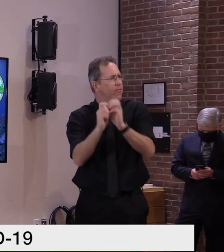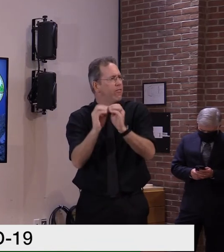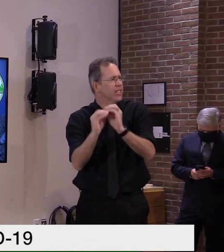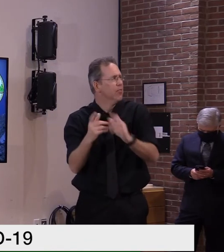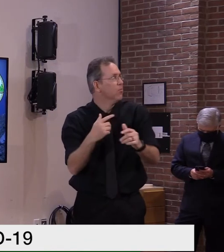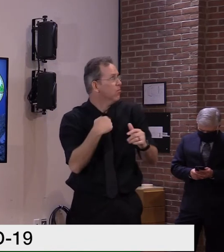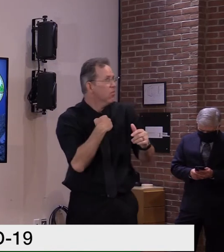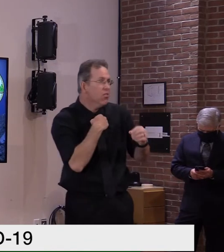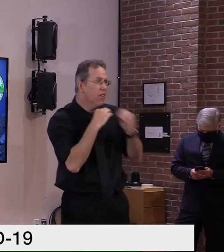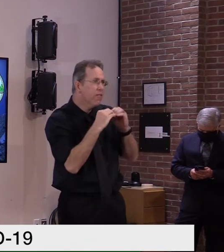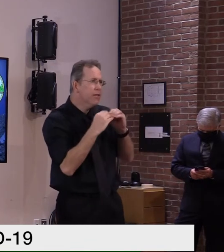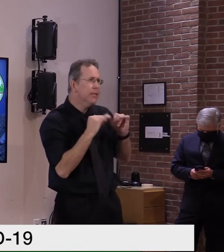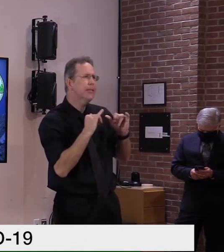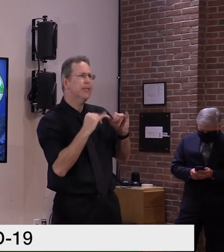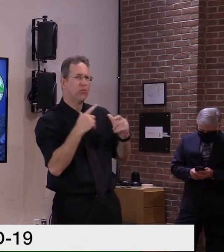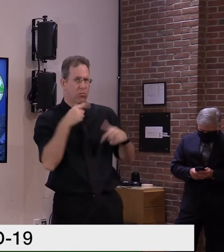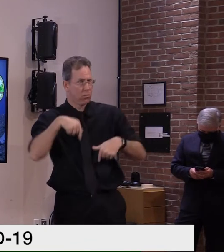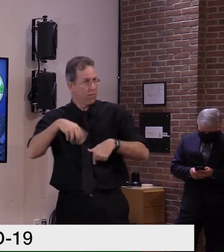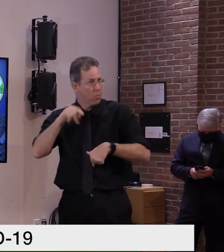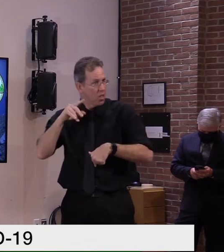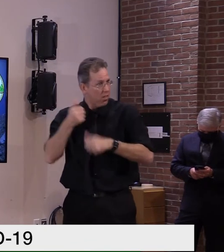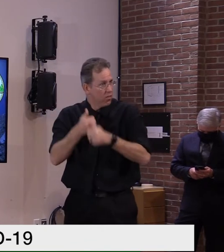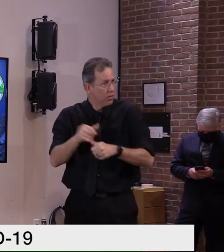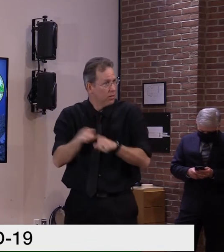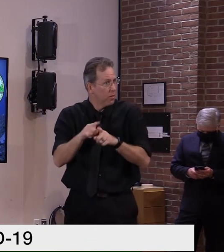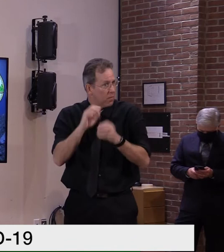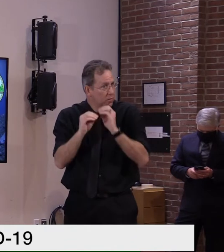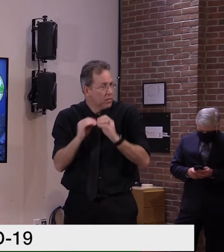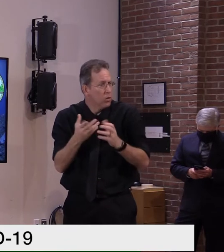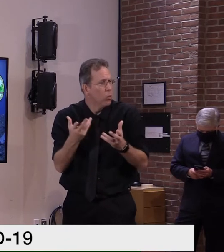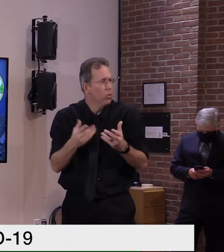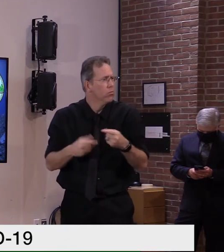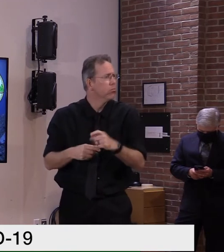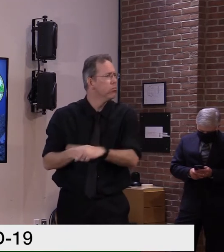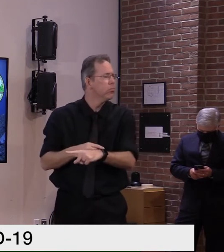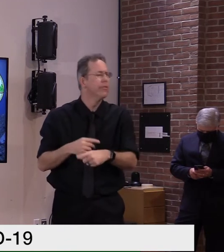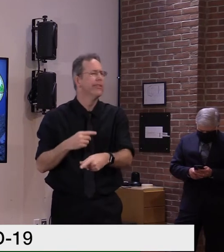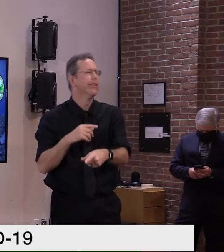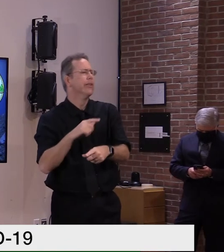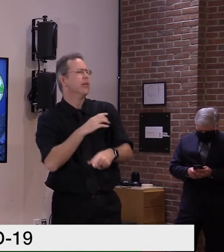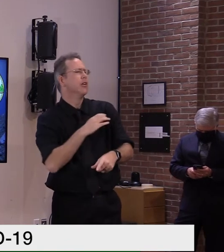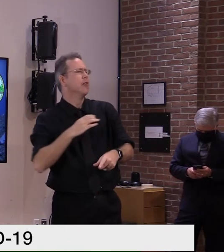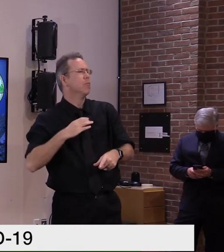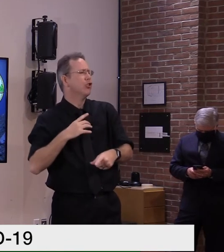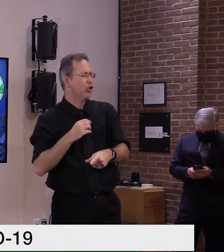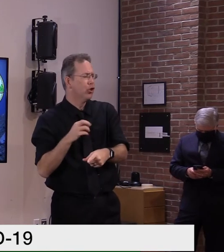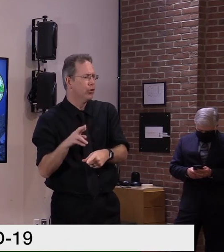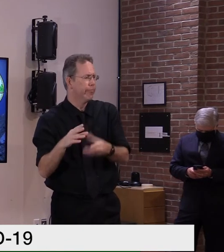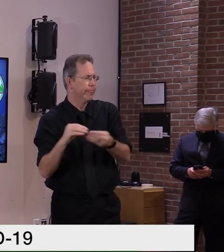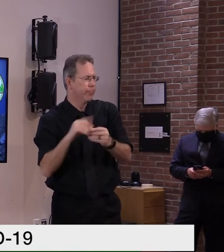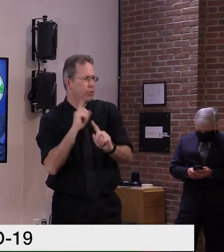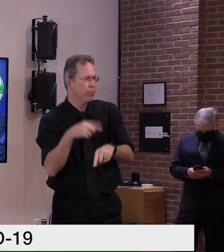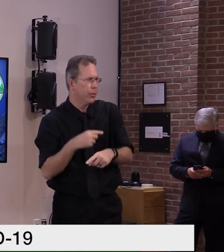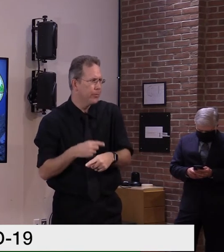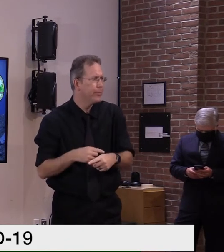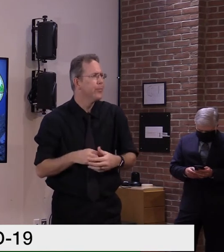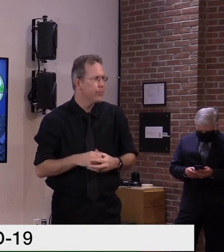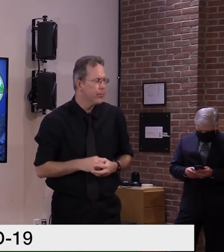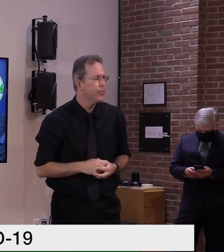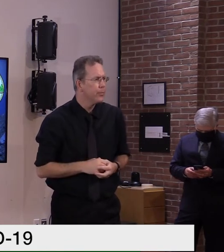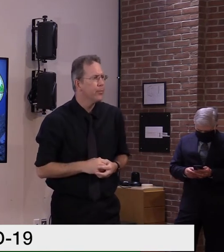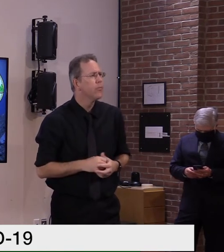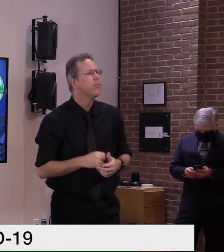pose, spark a question. One was the PUA benefits and people or different states